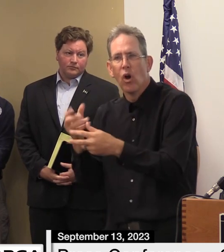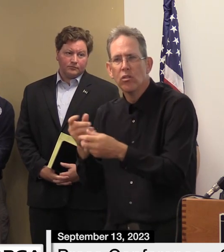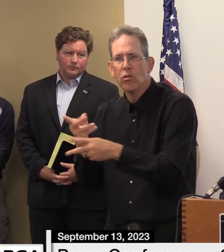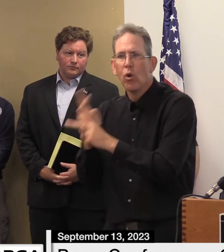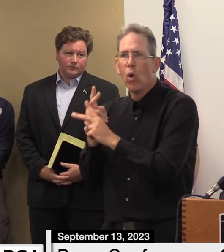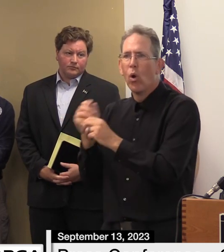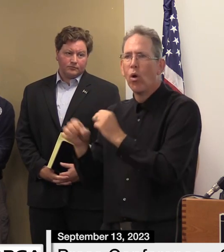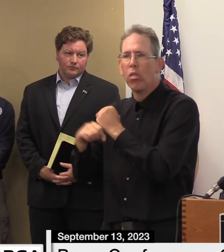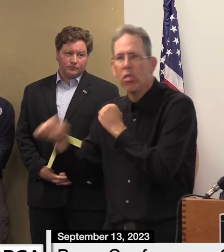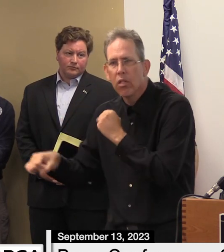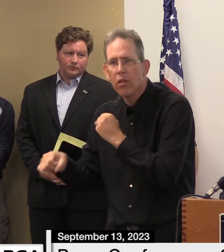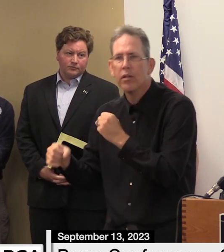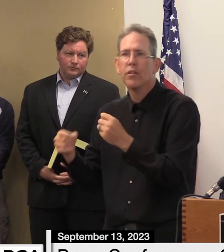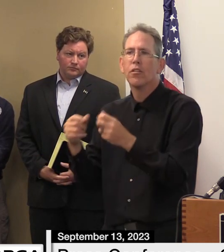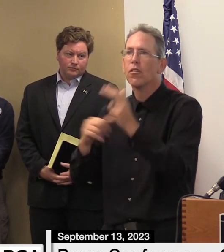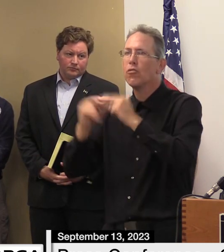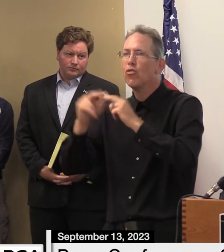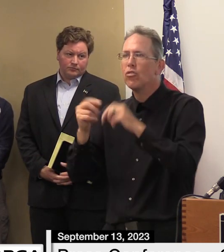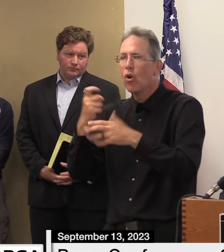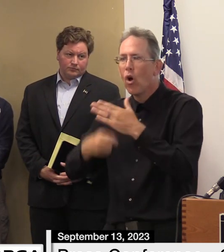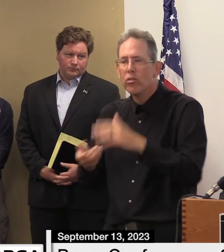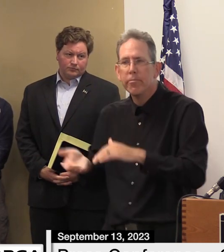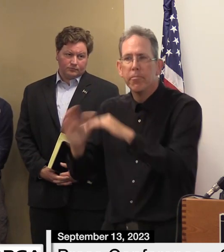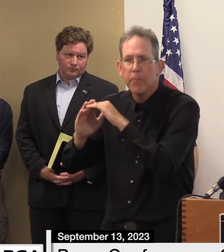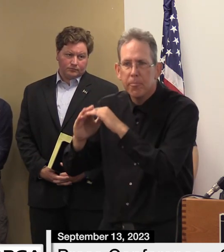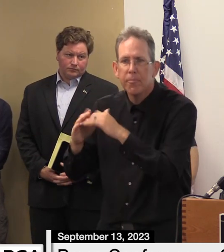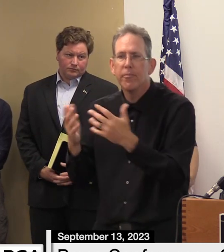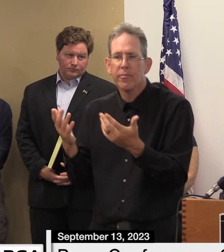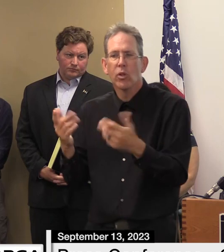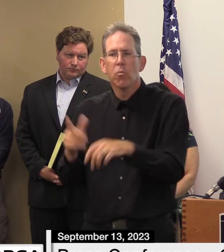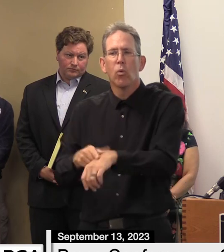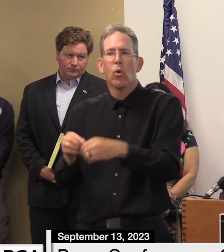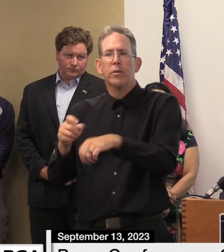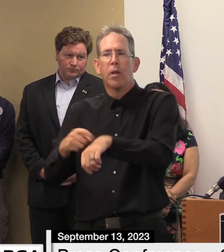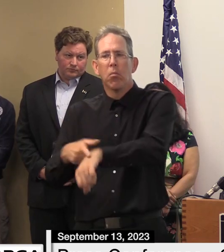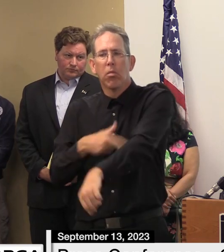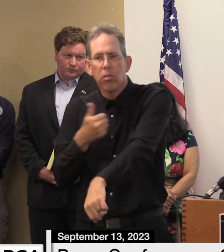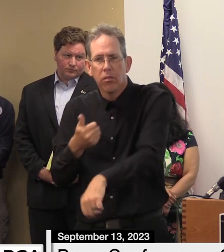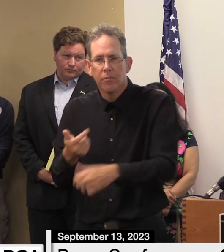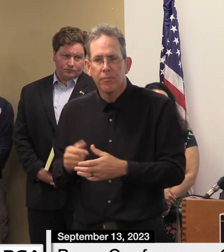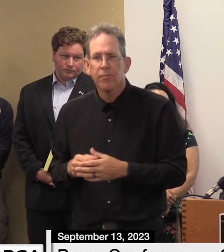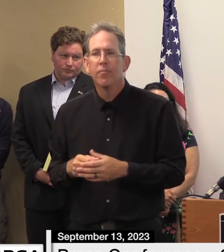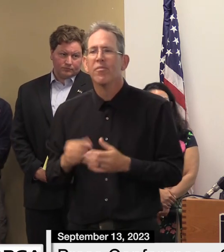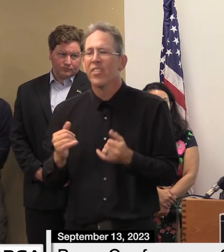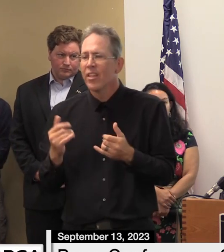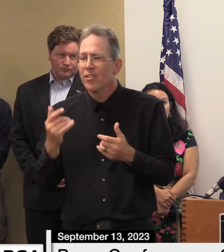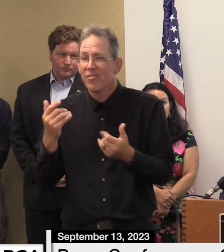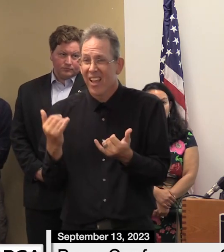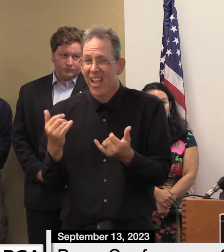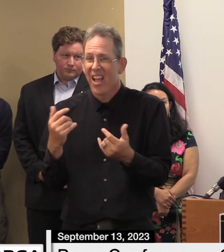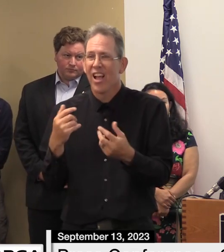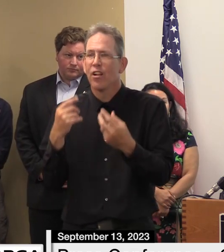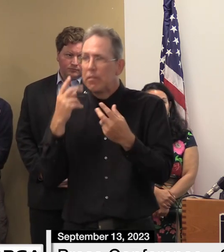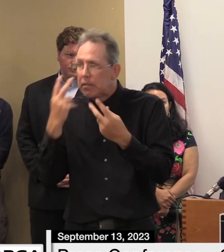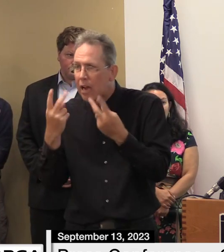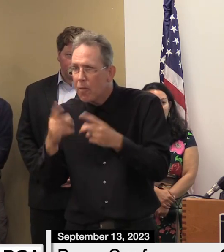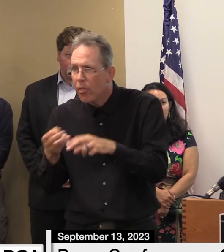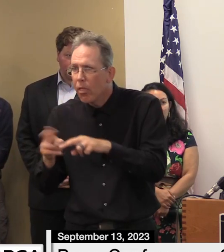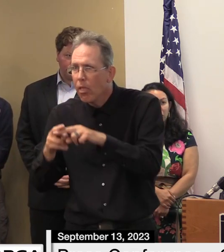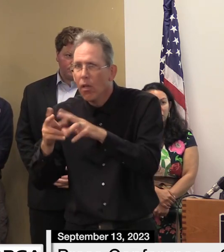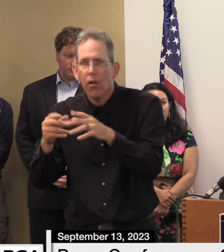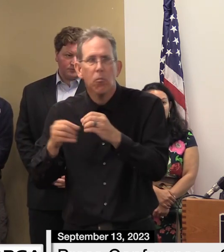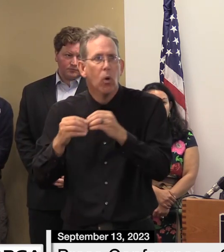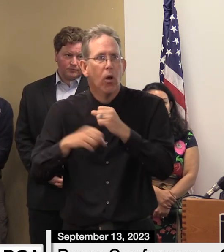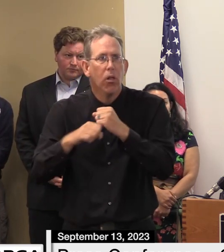that. And so we're seeing that as the time drags on, that it increased the costs overall of housing, which